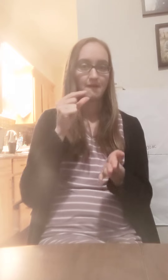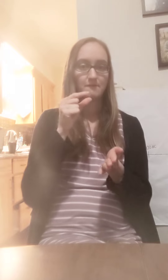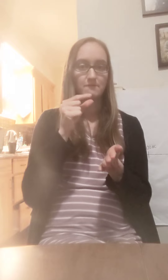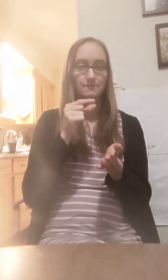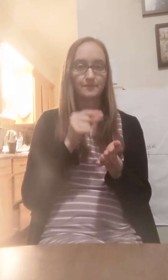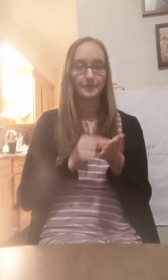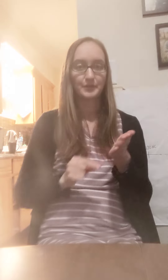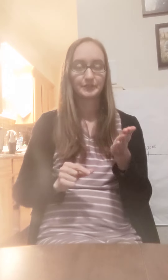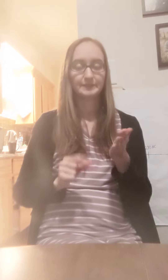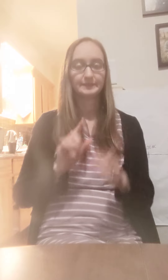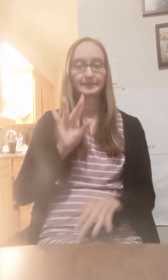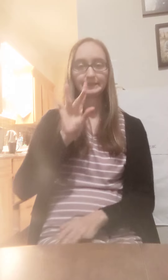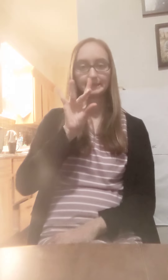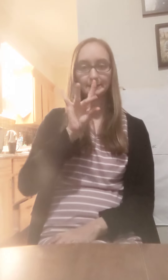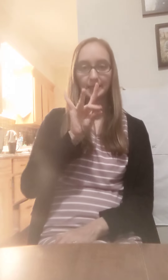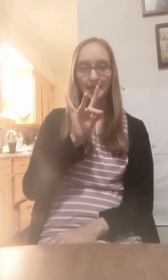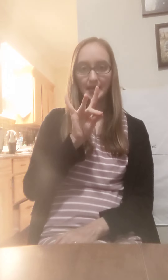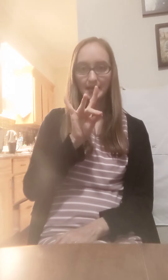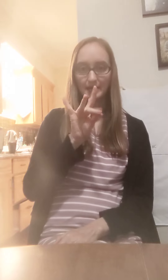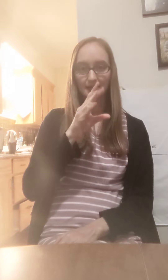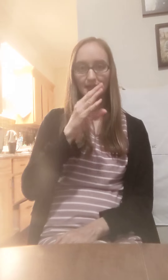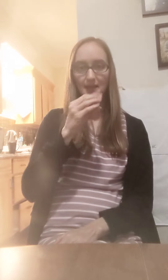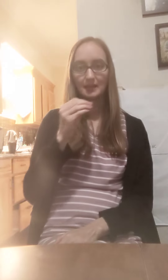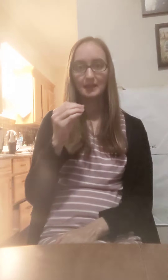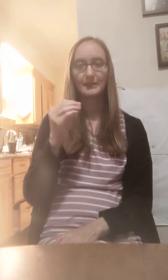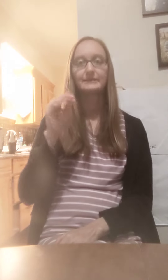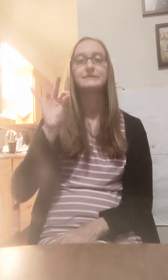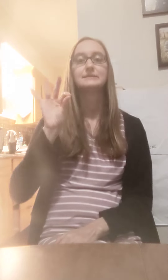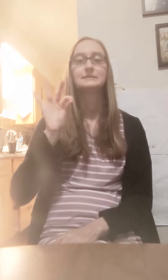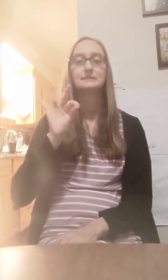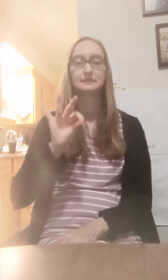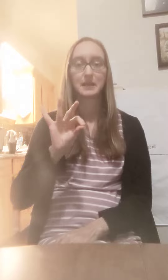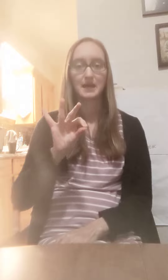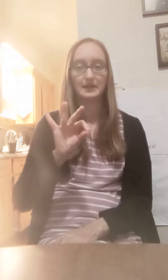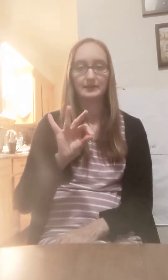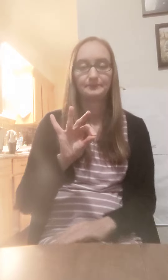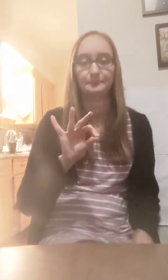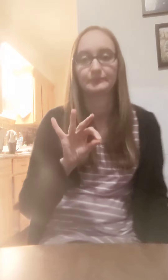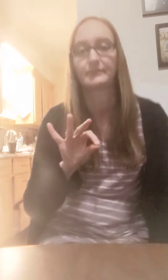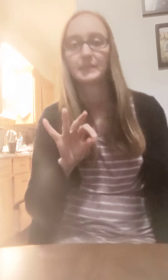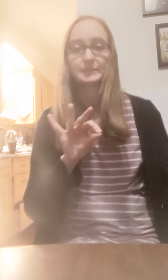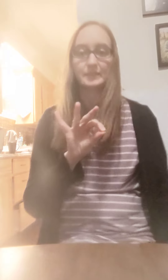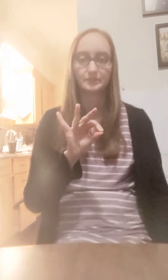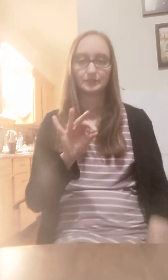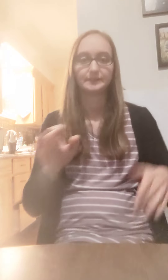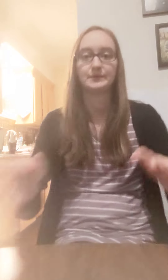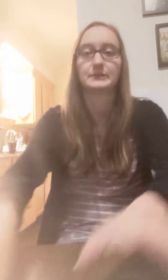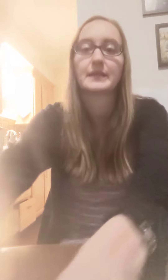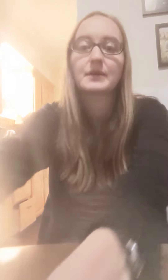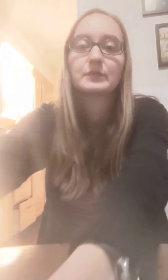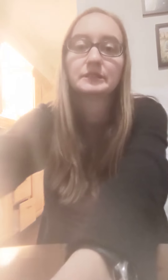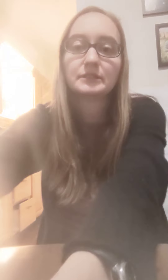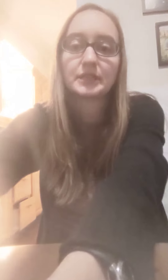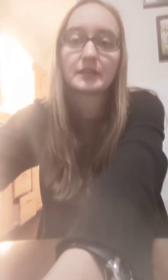verses eight and nine, hard to see with that window there,